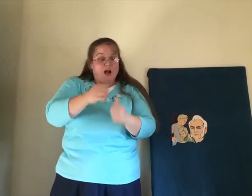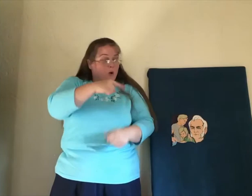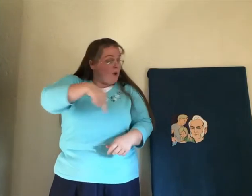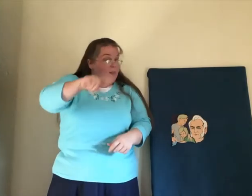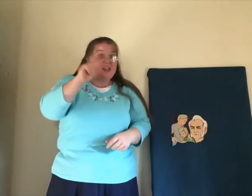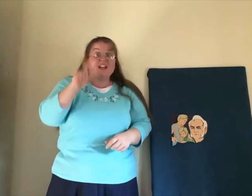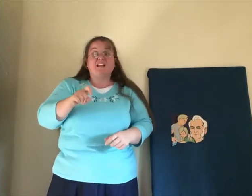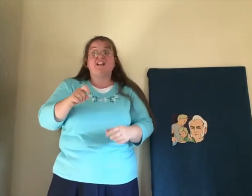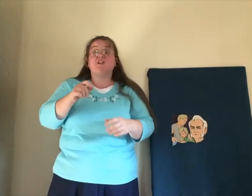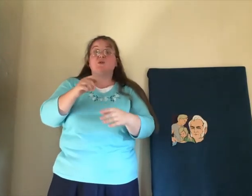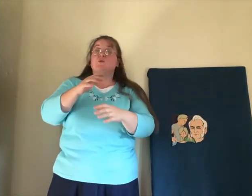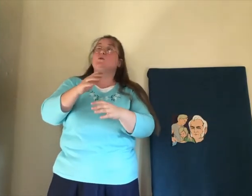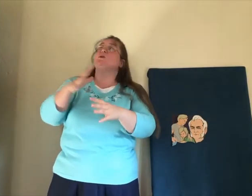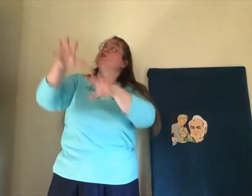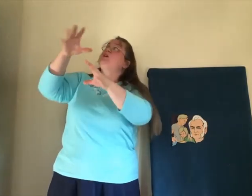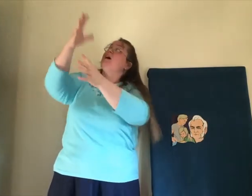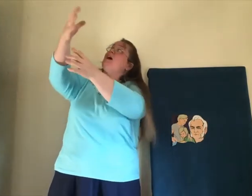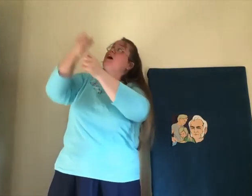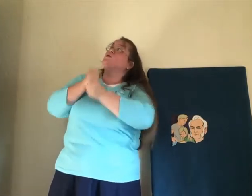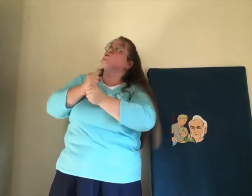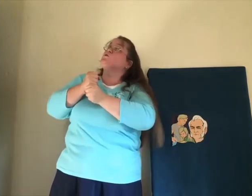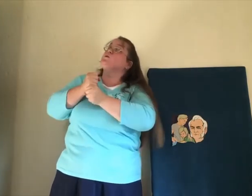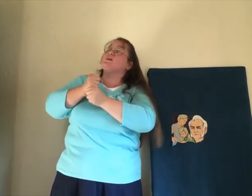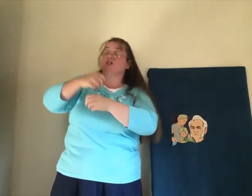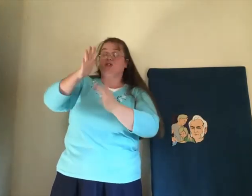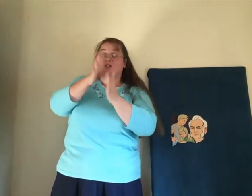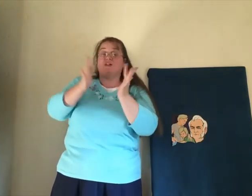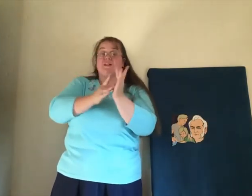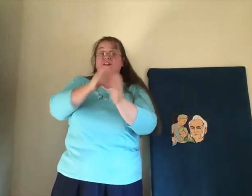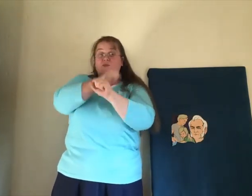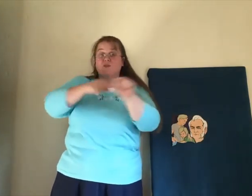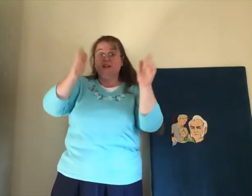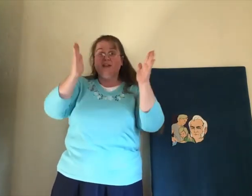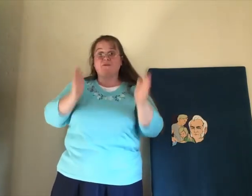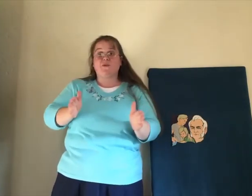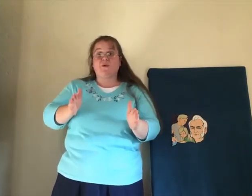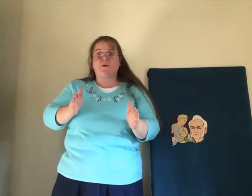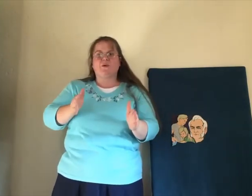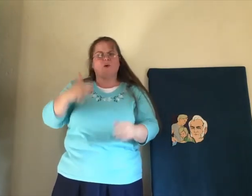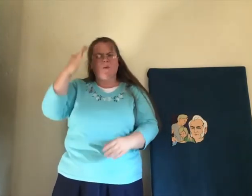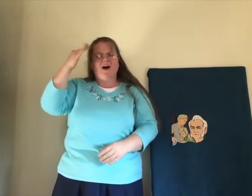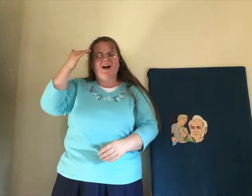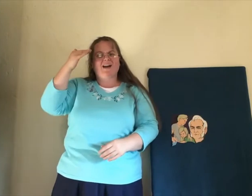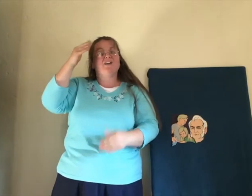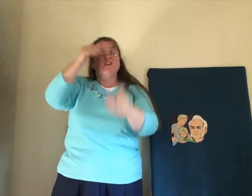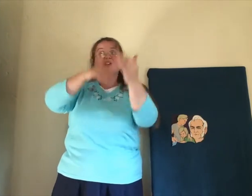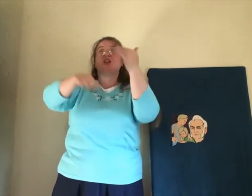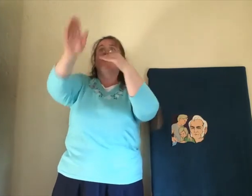for their sin. And they needed to know how to trust Jesus as their Savior.